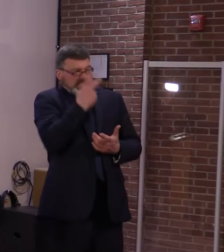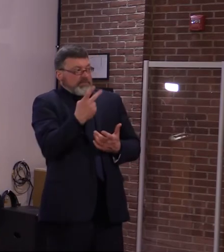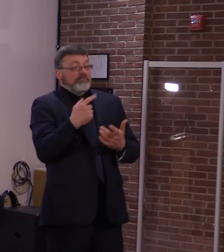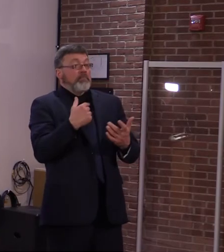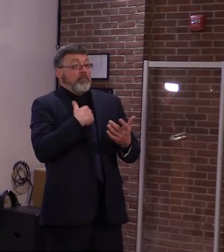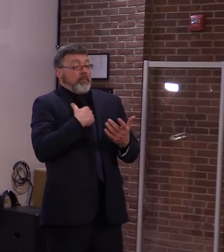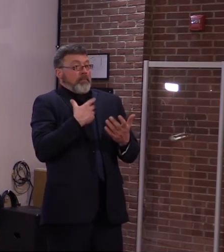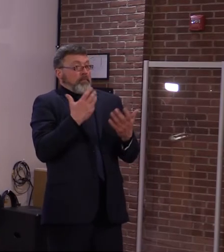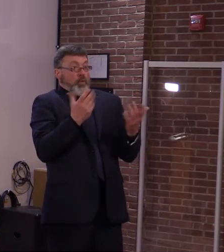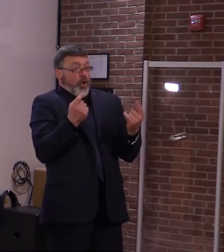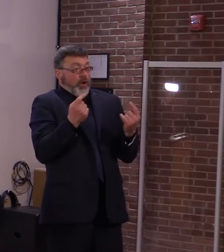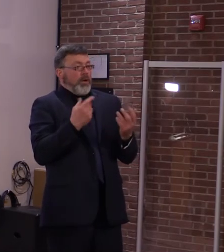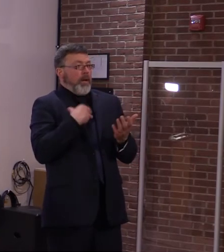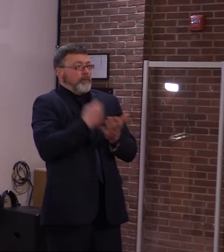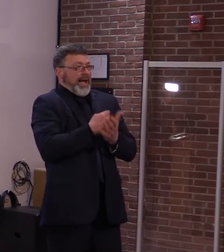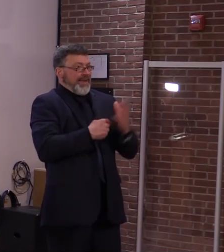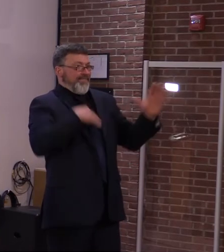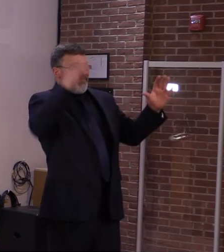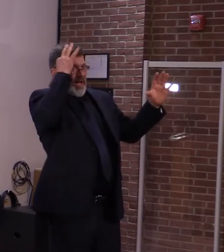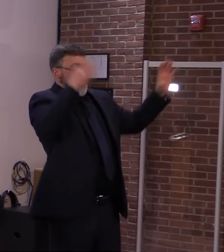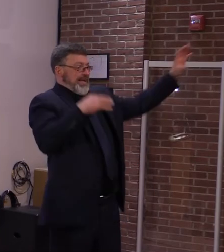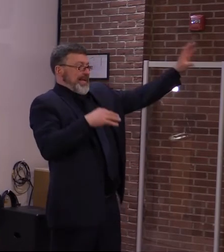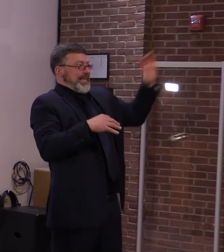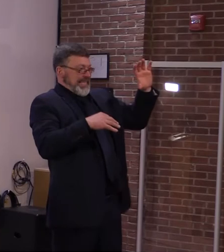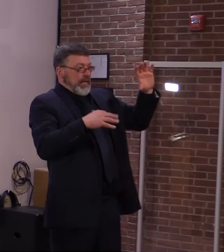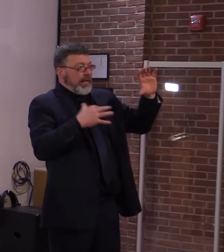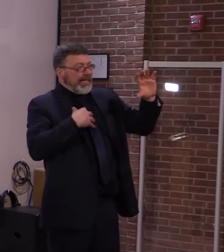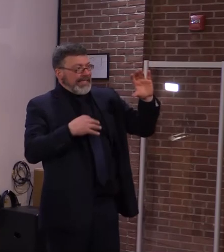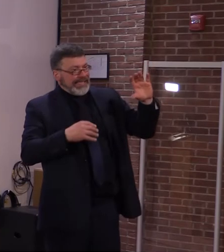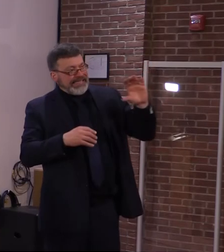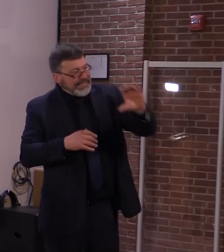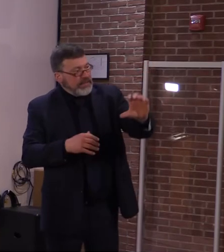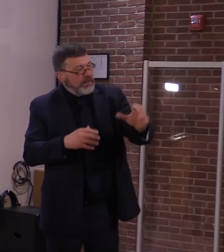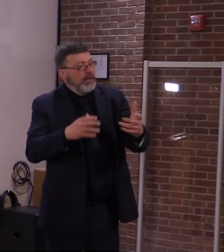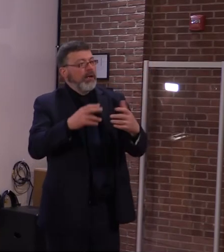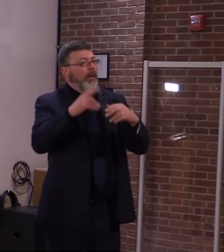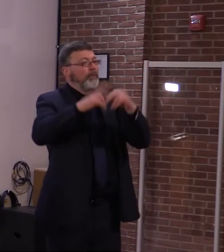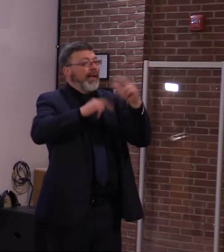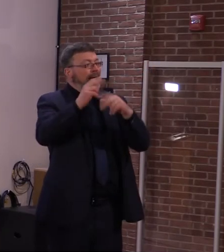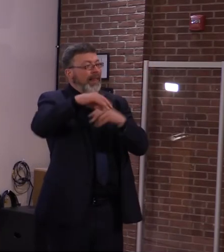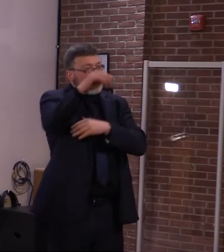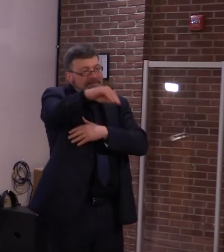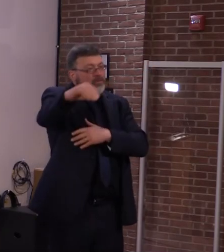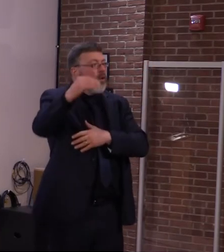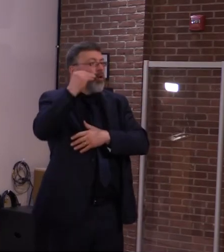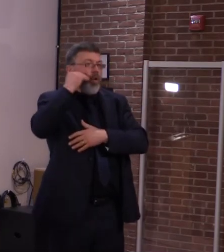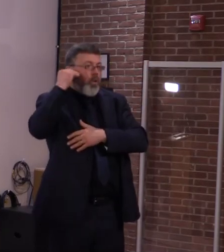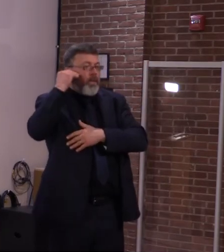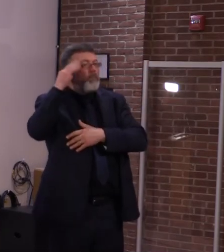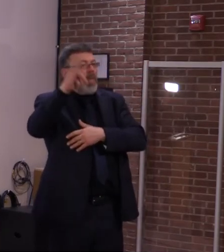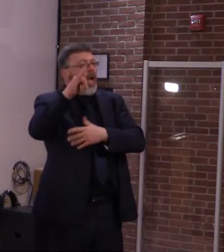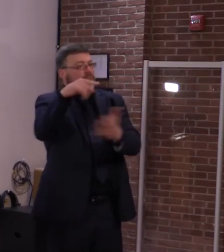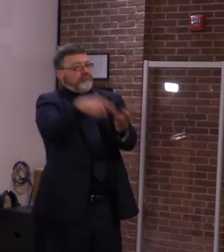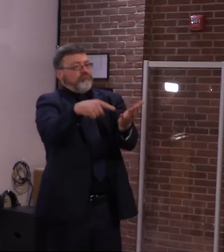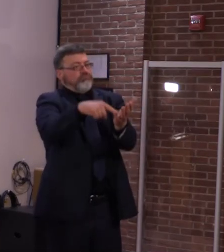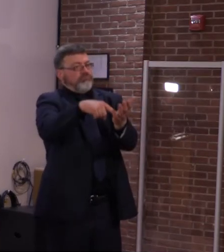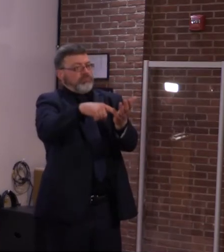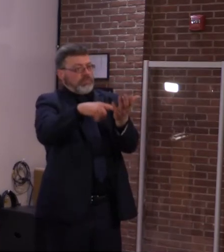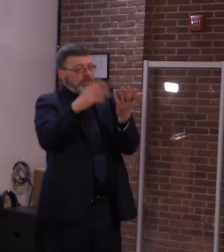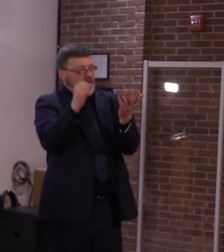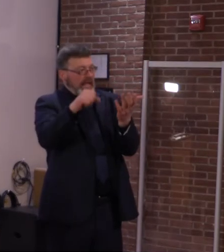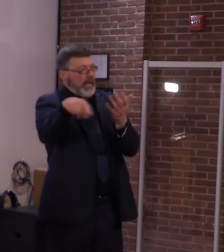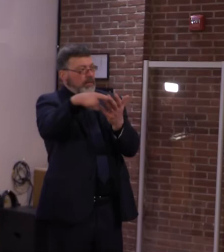is to address those. I mean, this is, again, this is a once in a century or once in a lifetime, really,